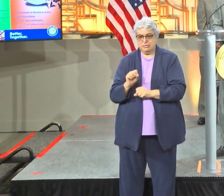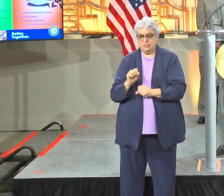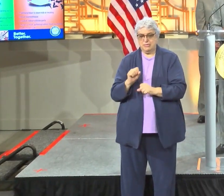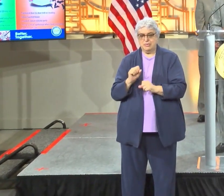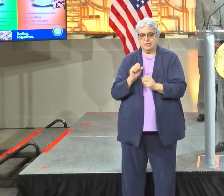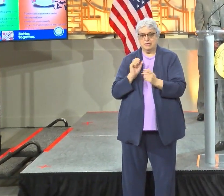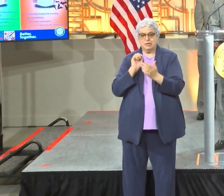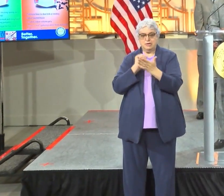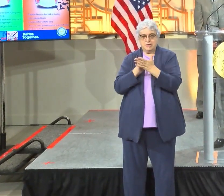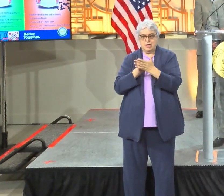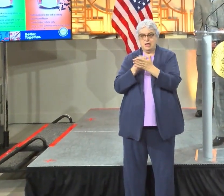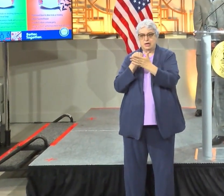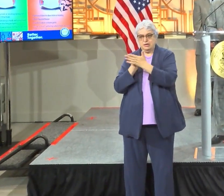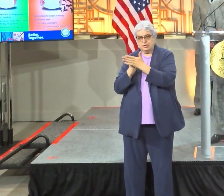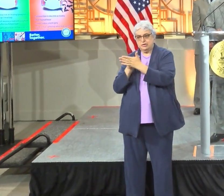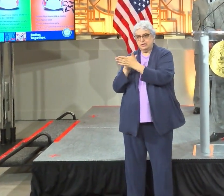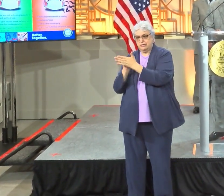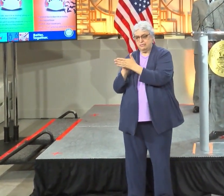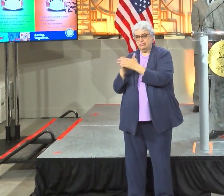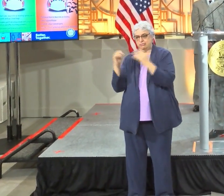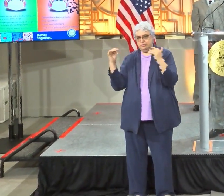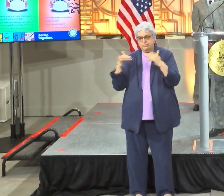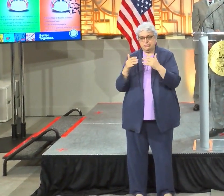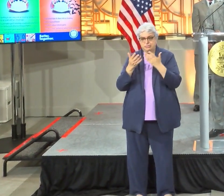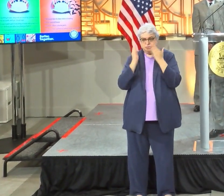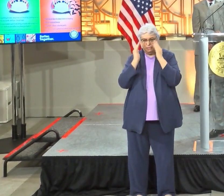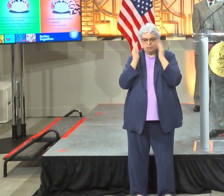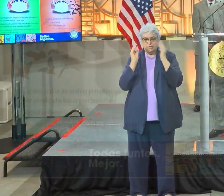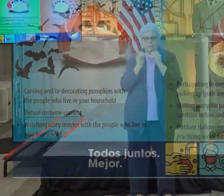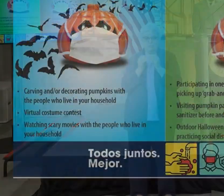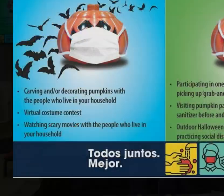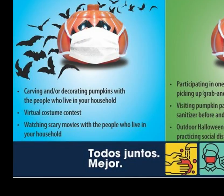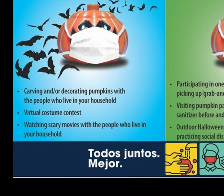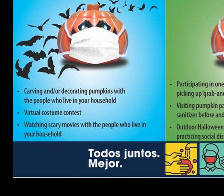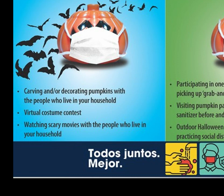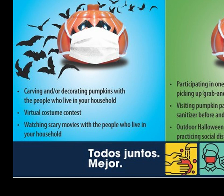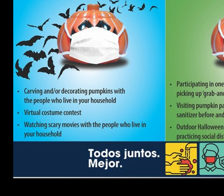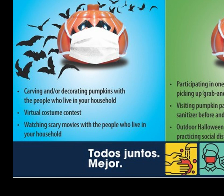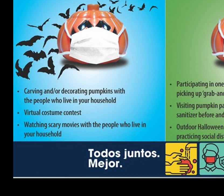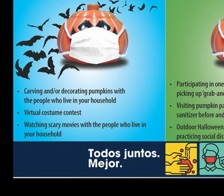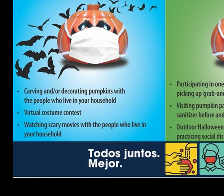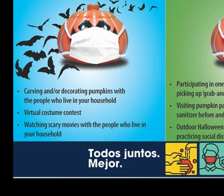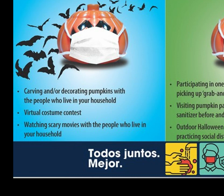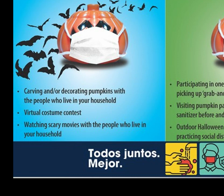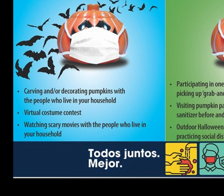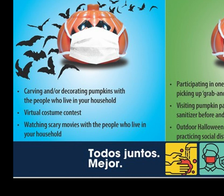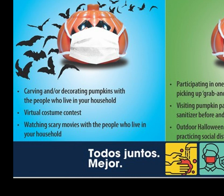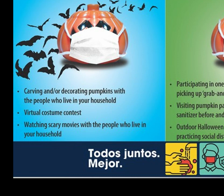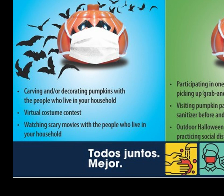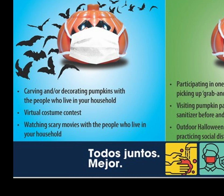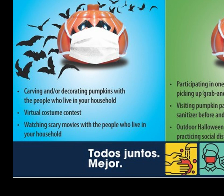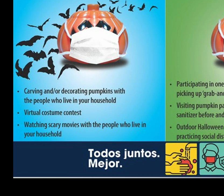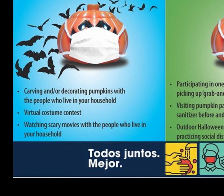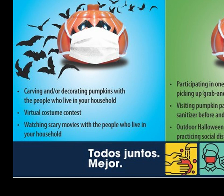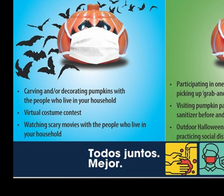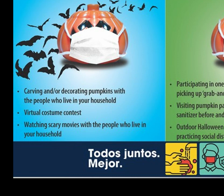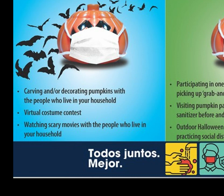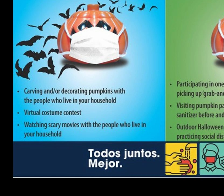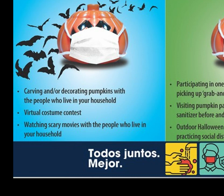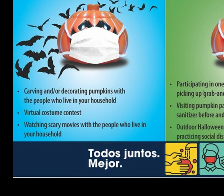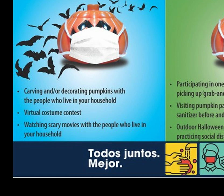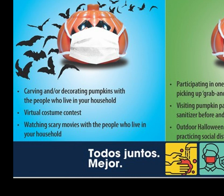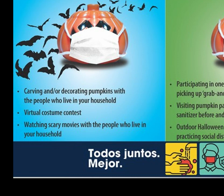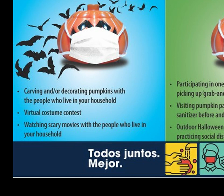trick-or-treating and Halloween gatherings this year in favor of safer alternatives. Going door to door and